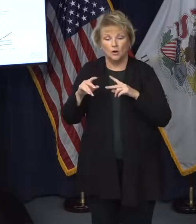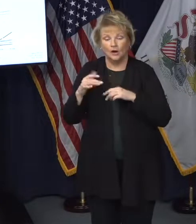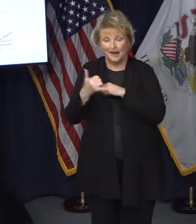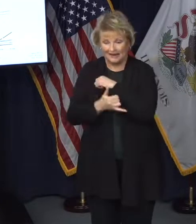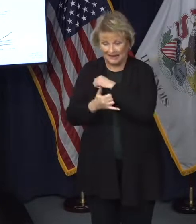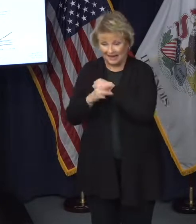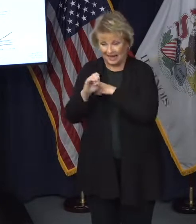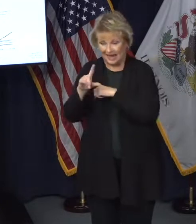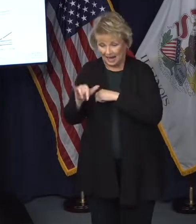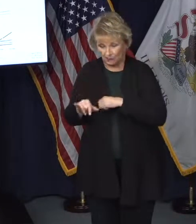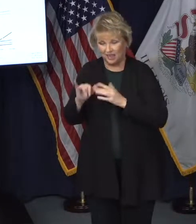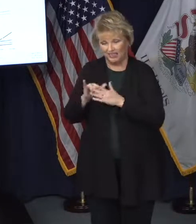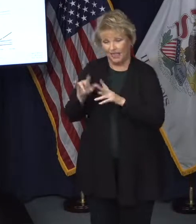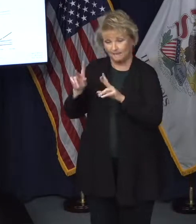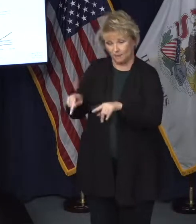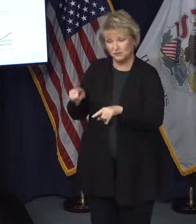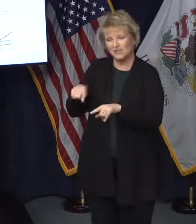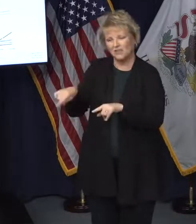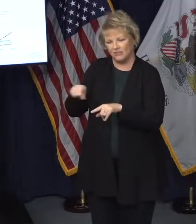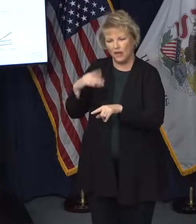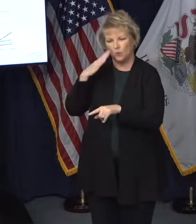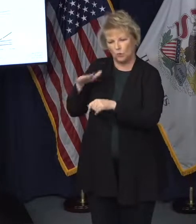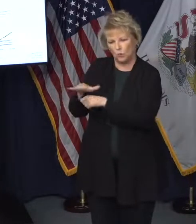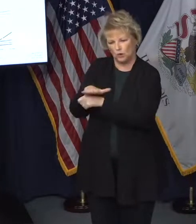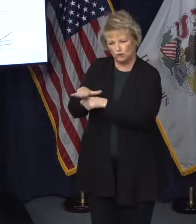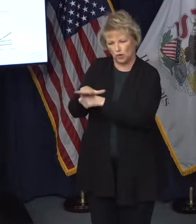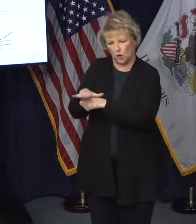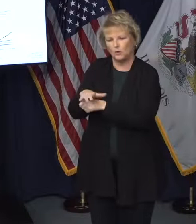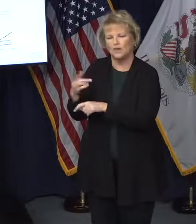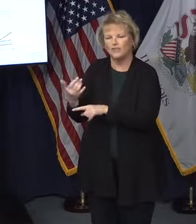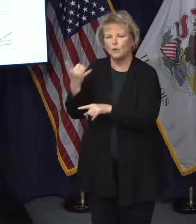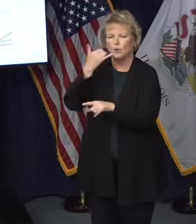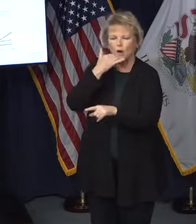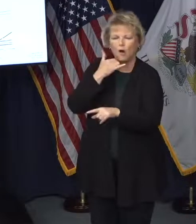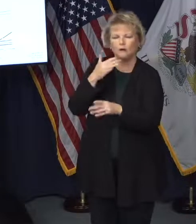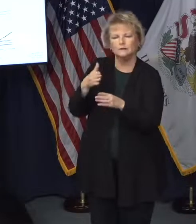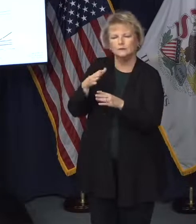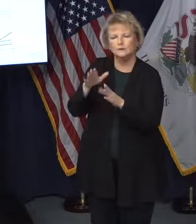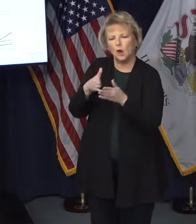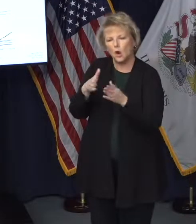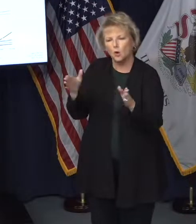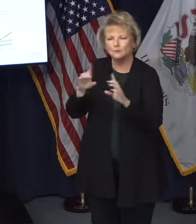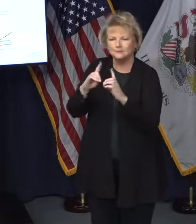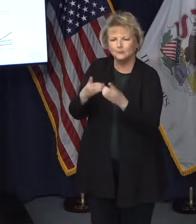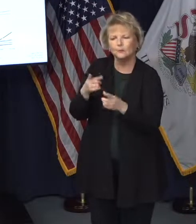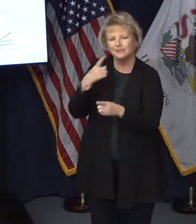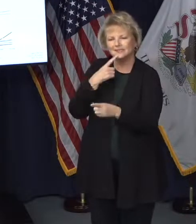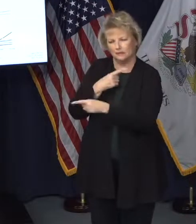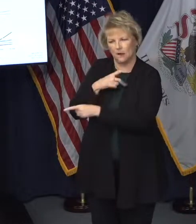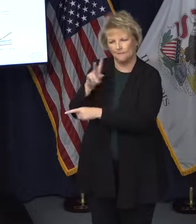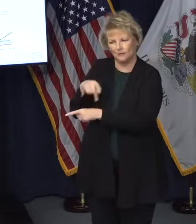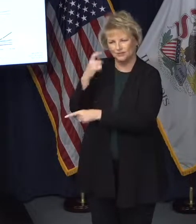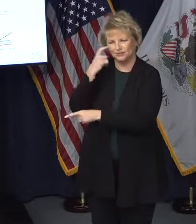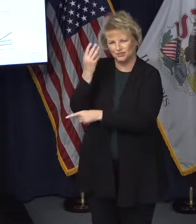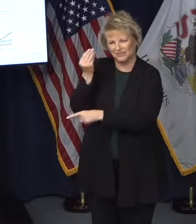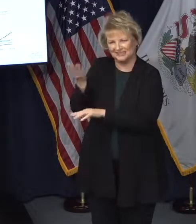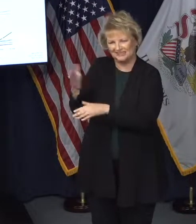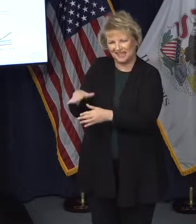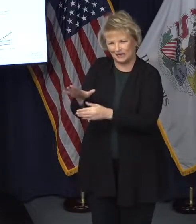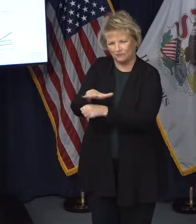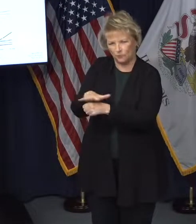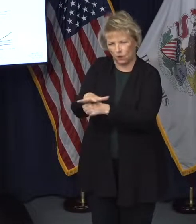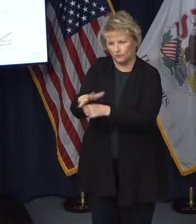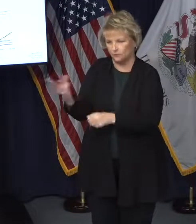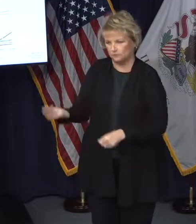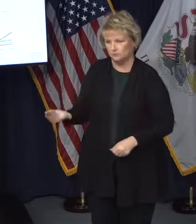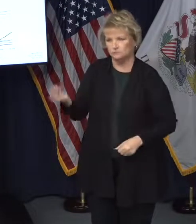county will know the local health department lead and will call them up and say, you have another COVID death. By the time that information